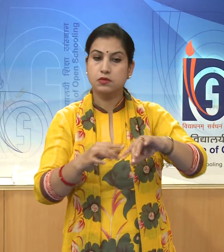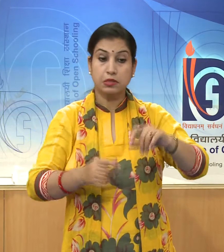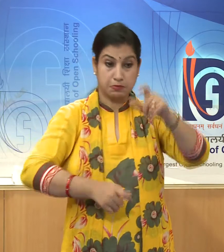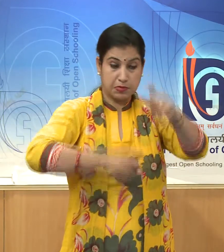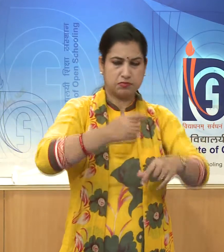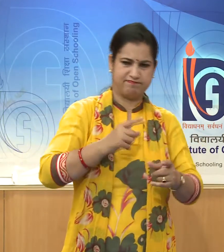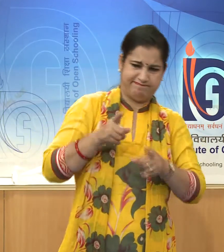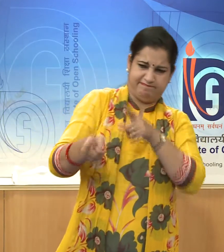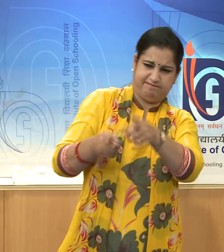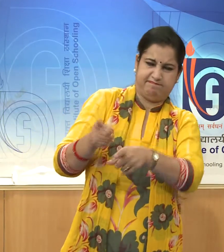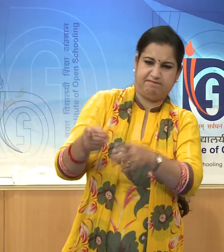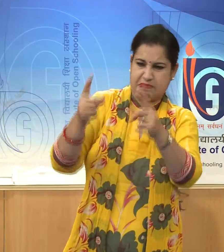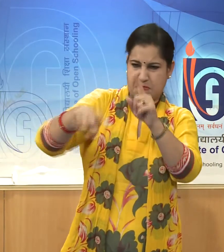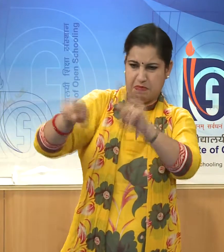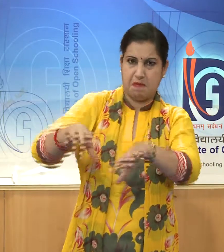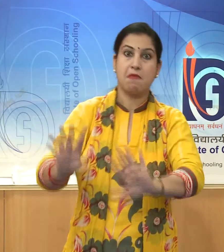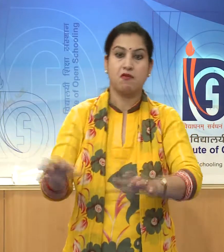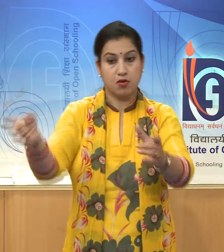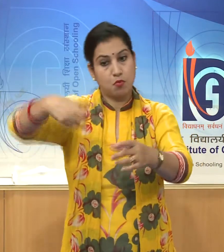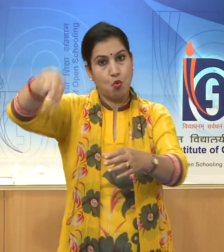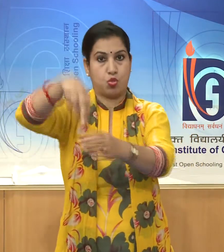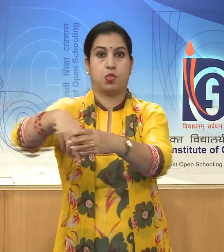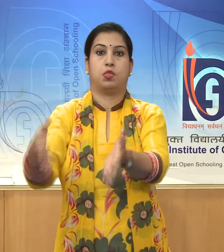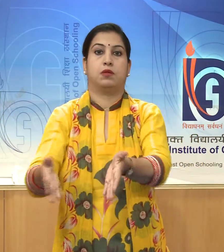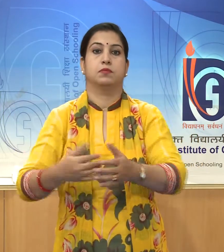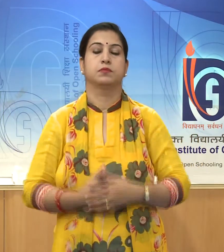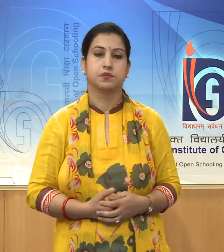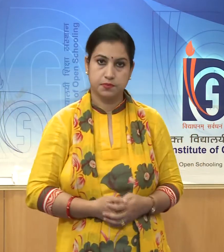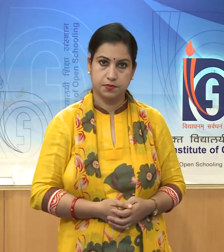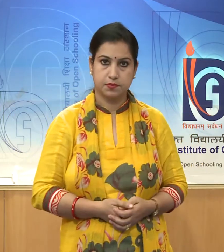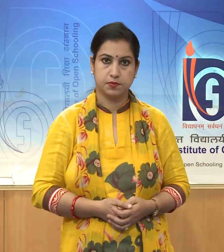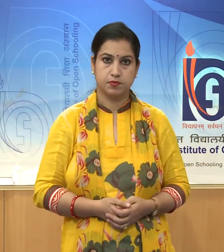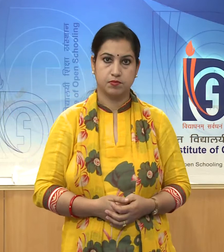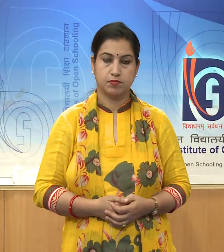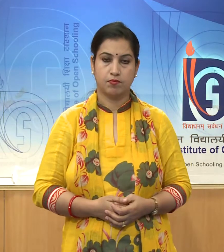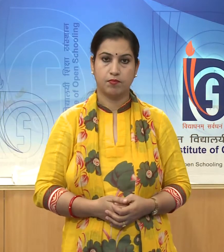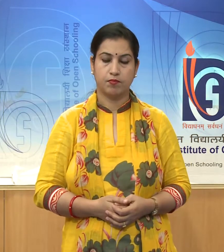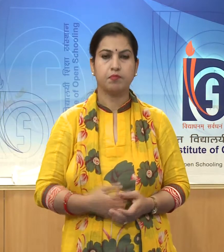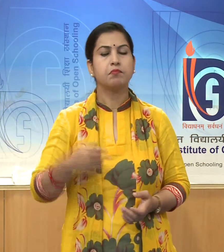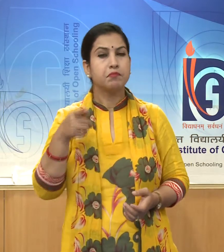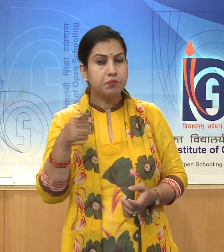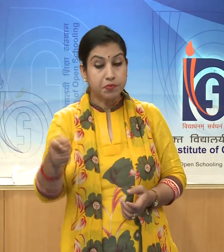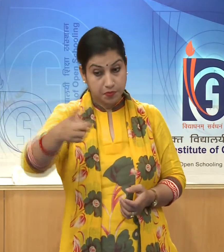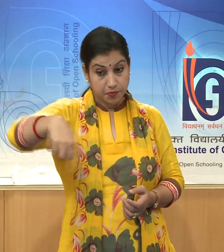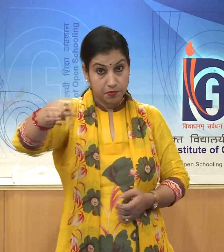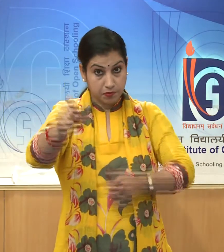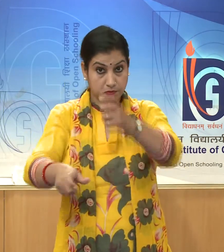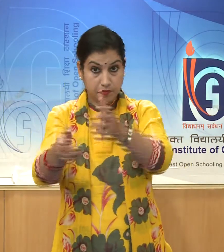rejection of their limitations. Though post Impressionists